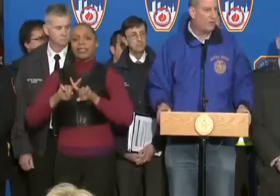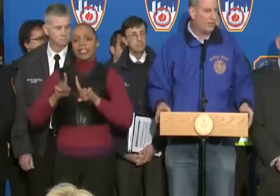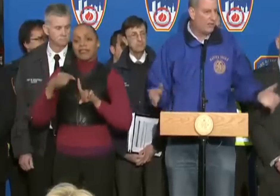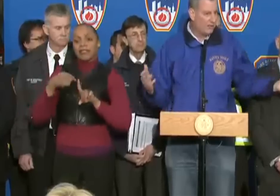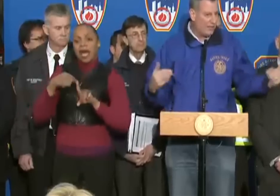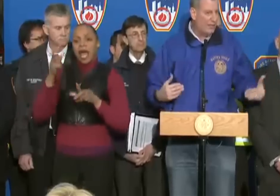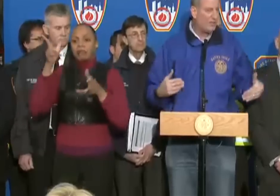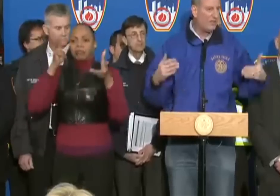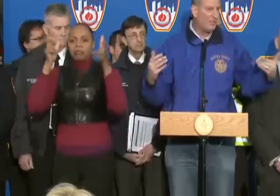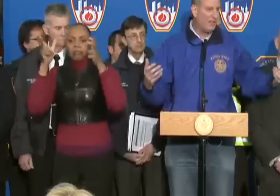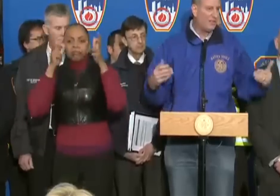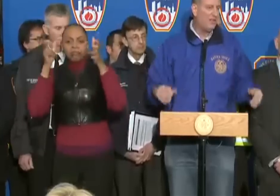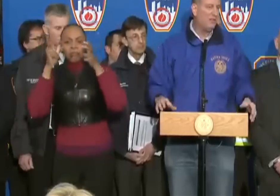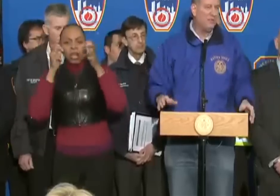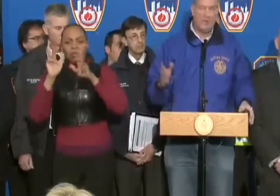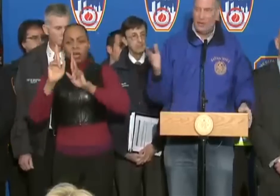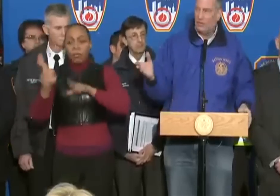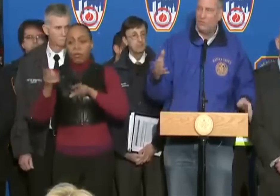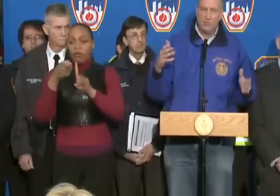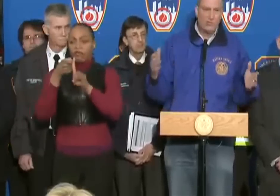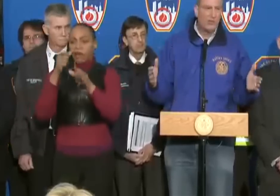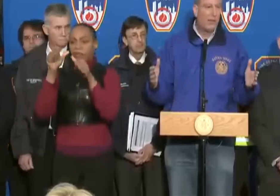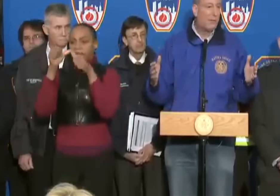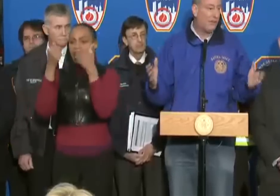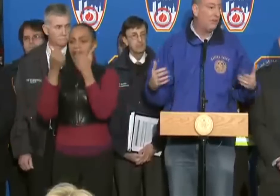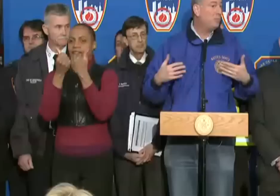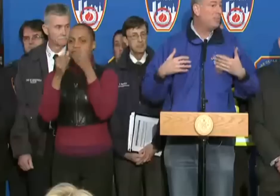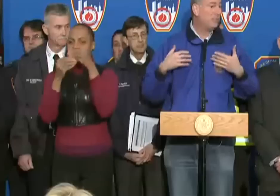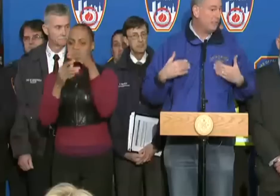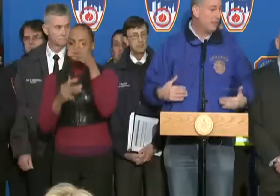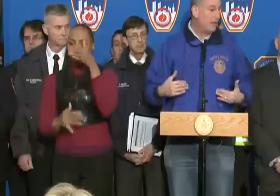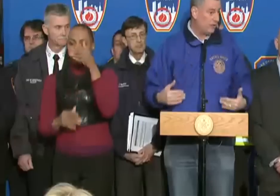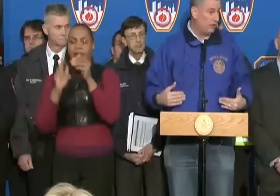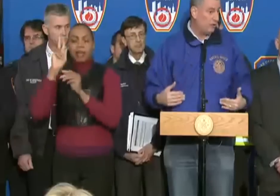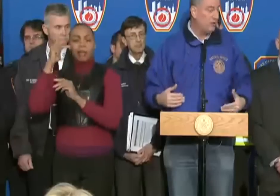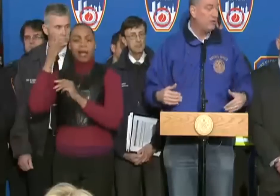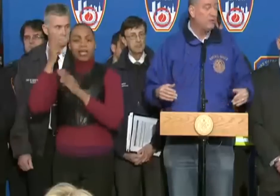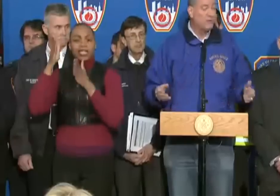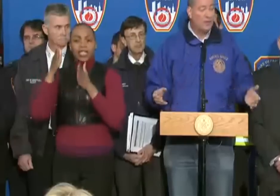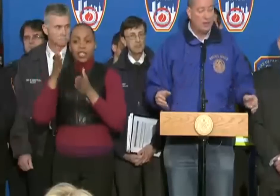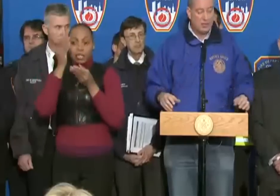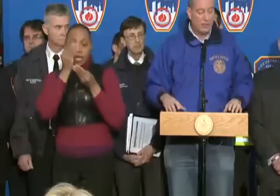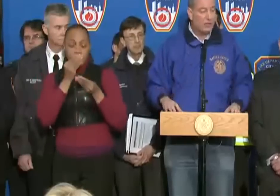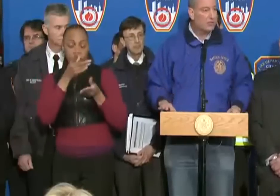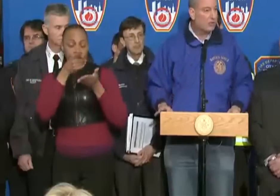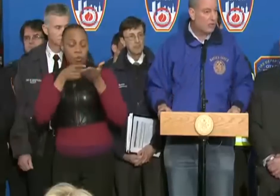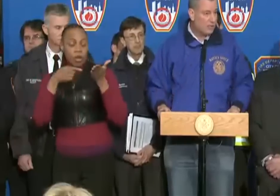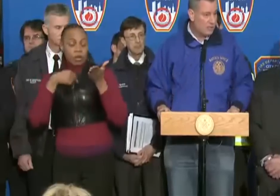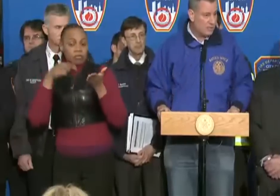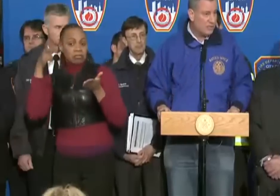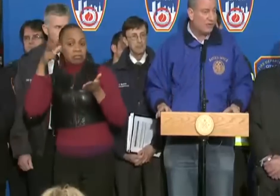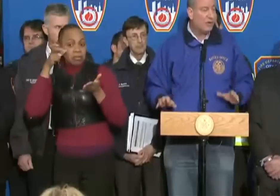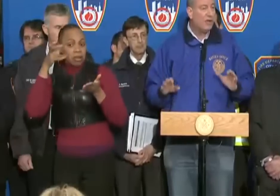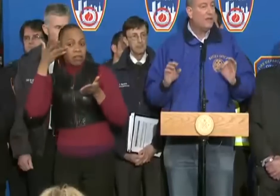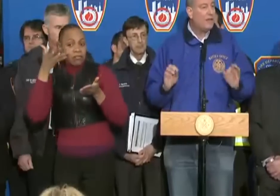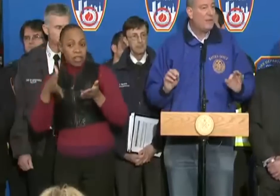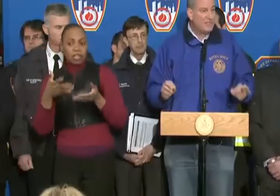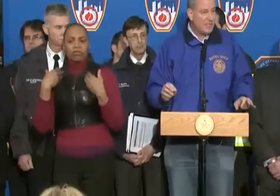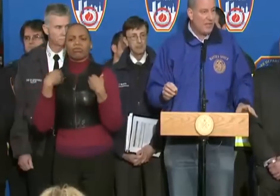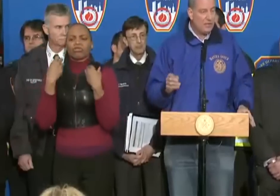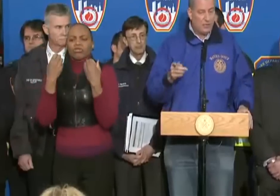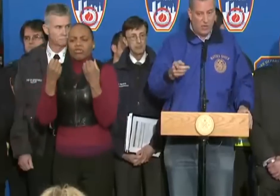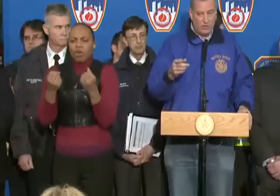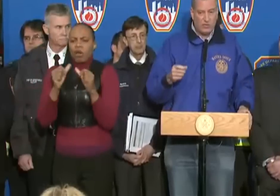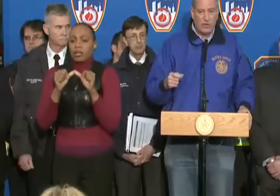from all over the city from the agencies, and I get to hear from the elected officials, and I'm telling you, based on everything I heard, there was a very strong and consistent effort. That